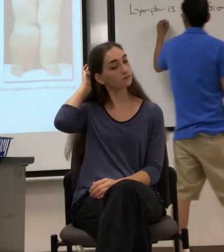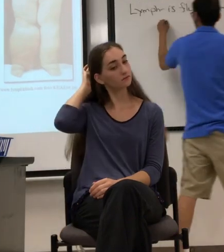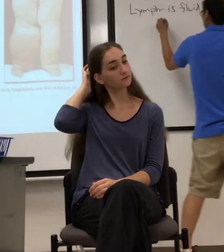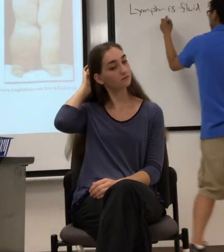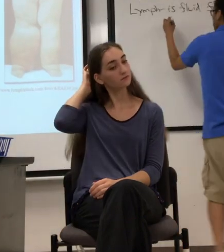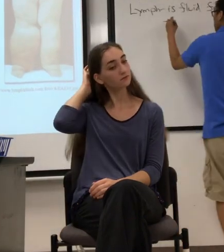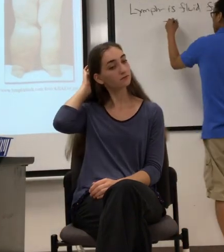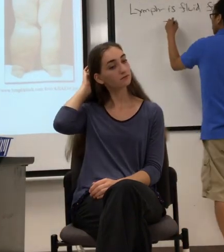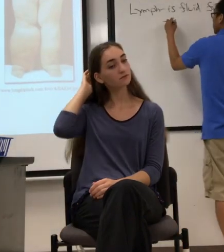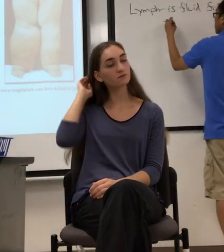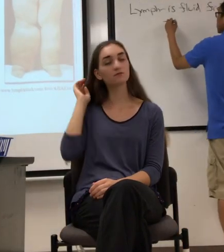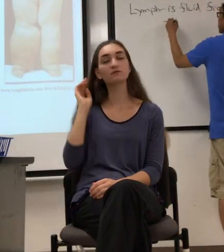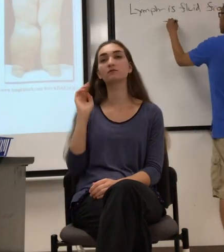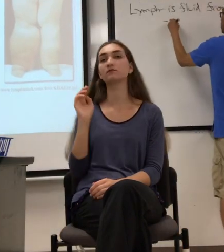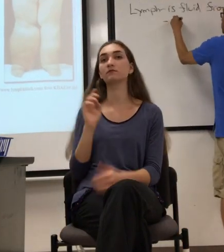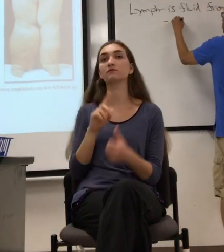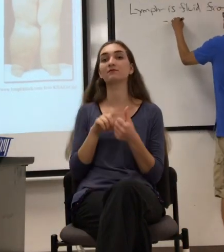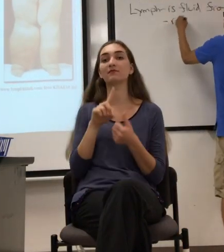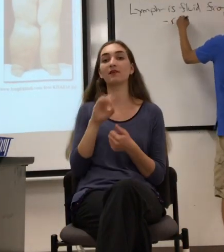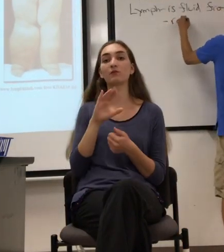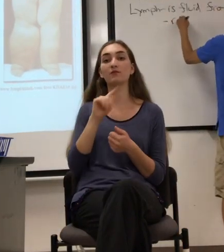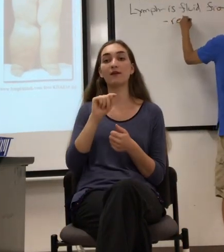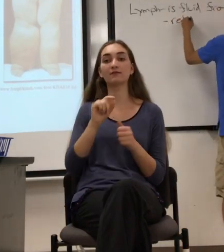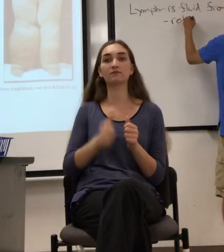So one job is to